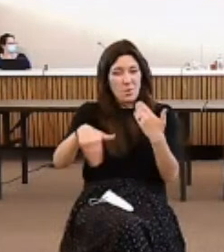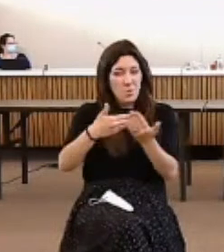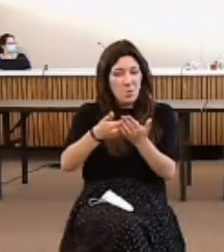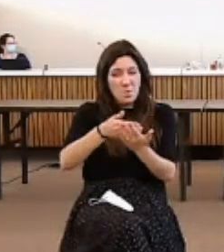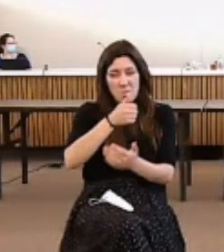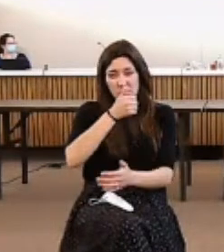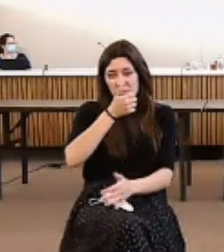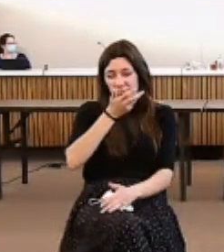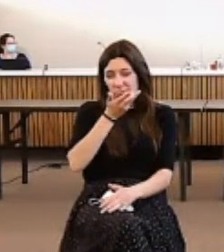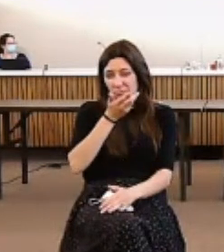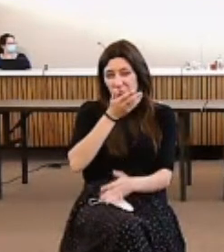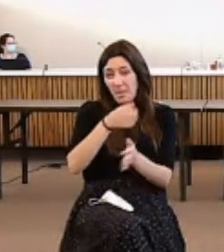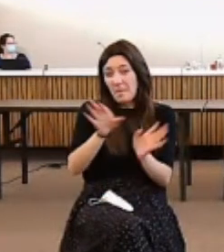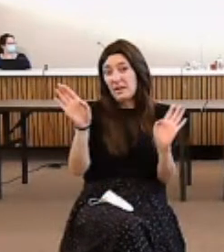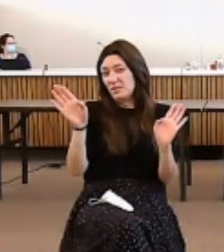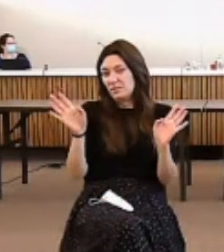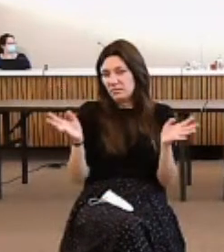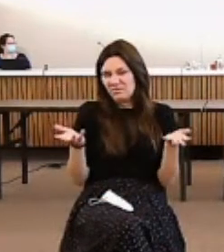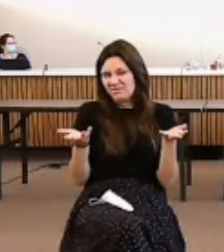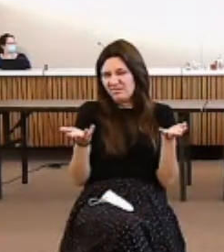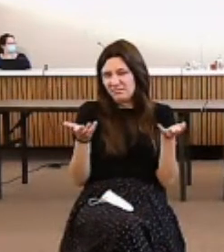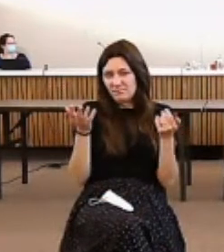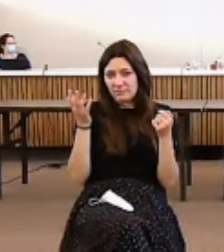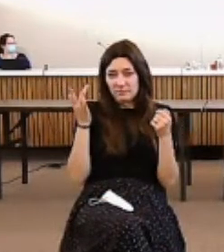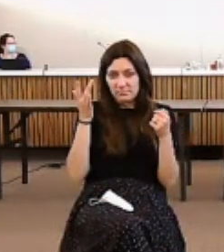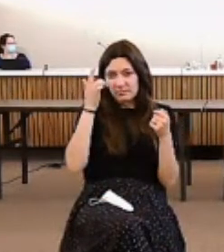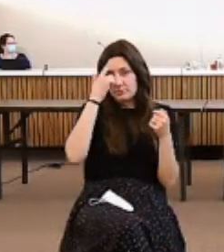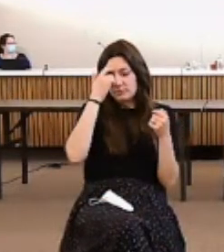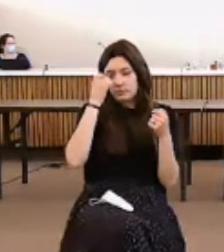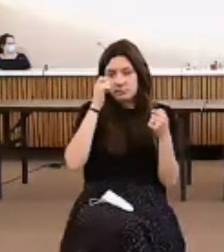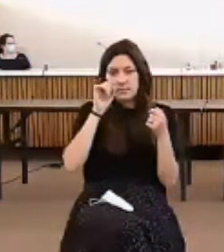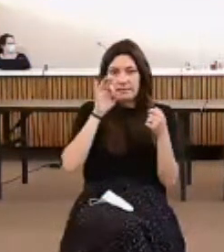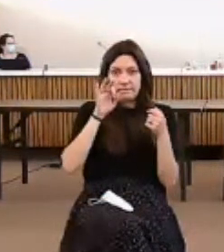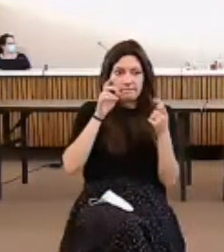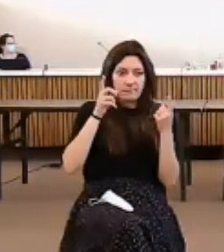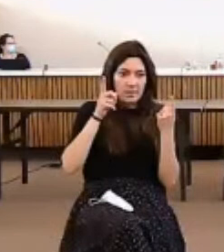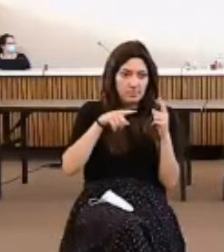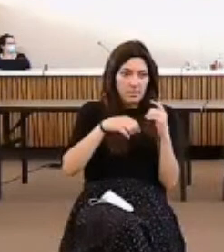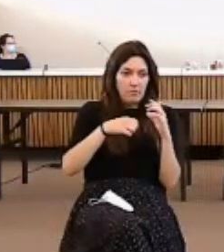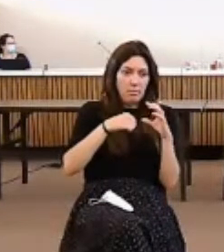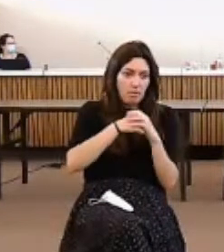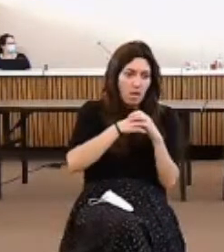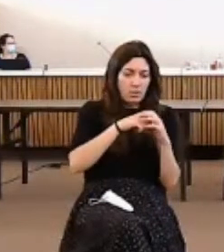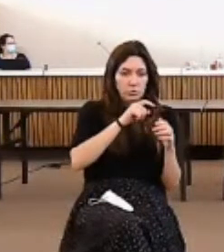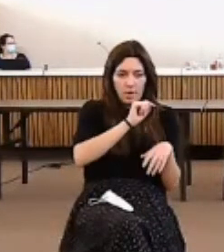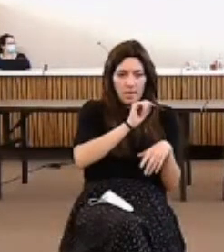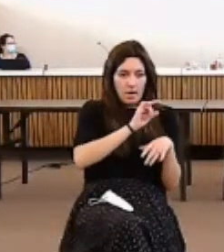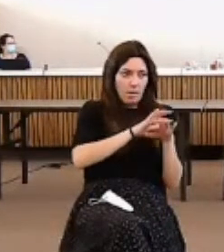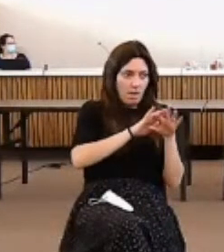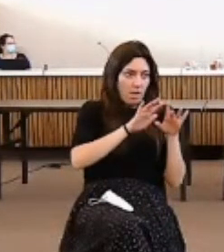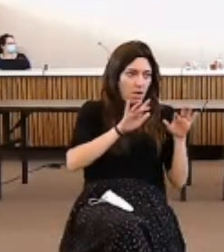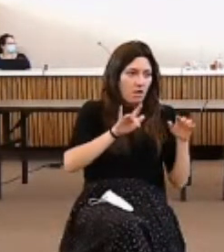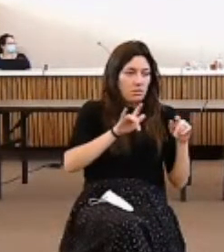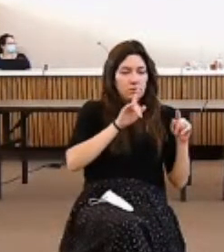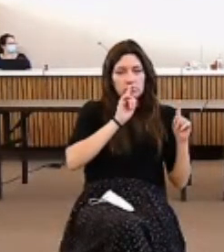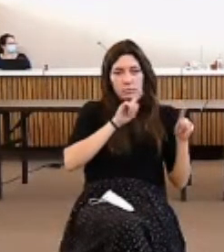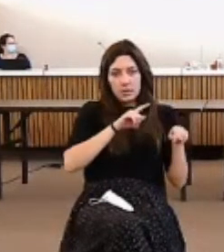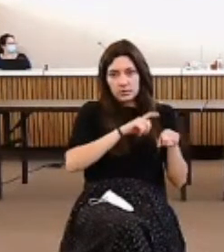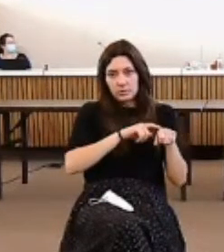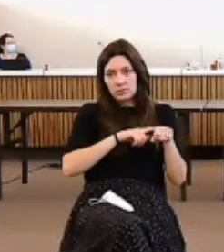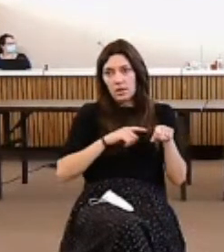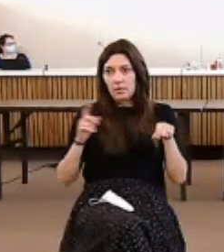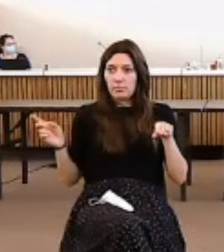apartment complex public because of the issue of, okay, I've got clogged toilet, the response time. They want to have